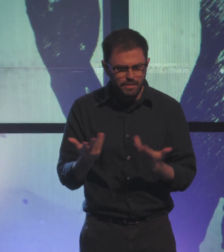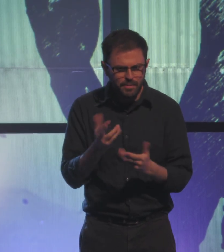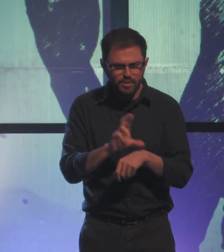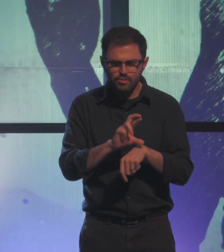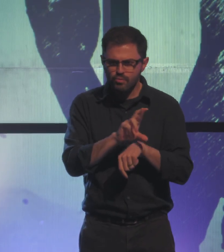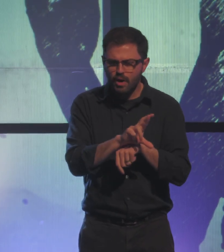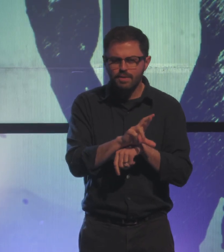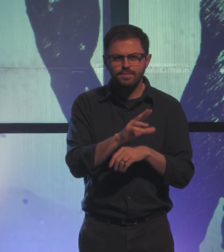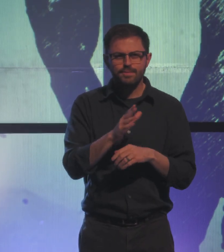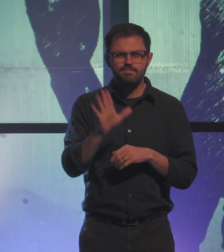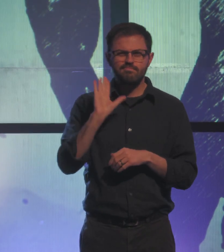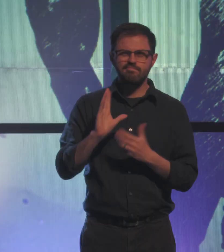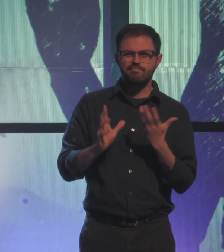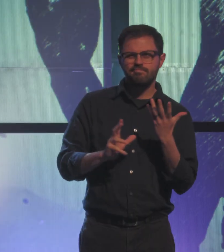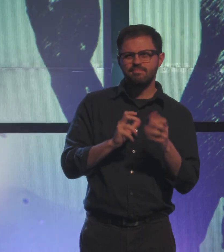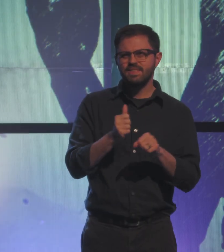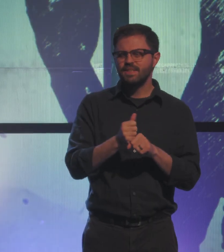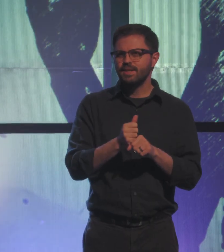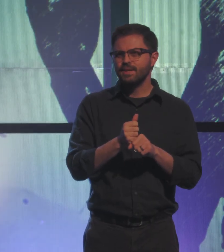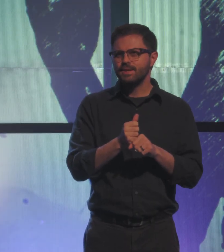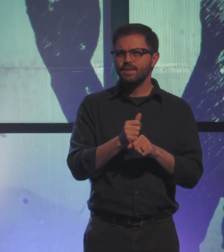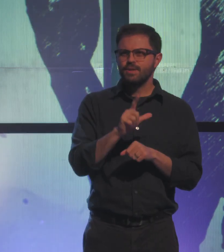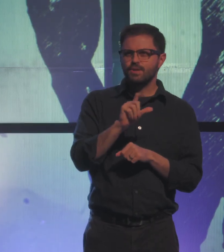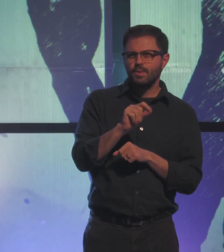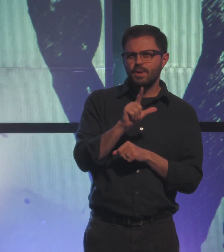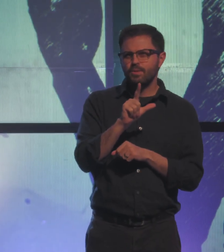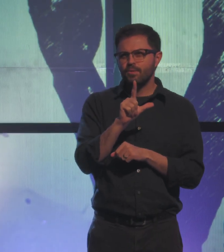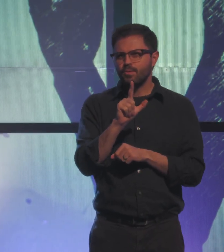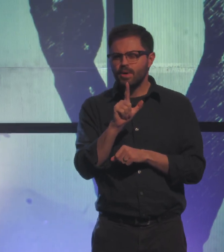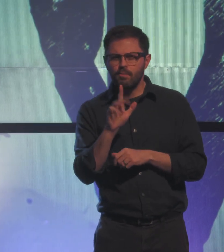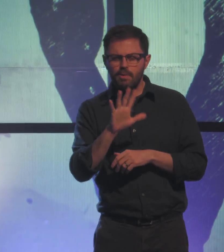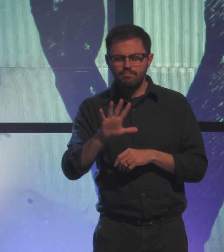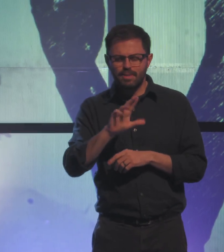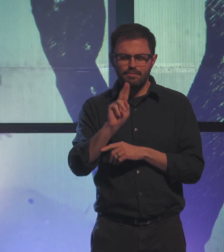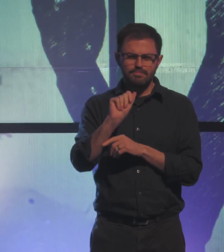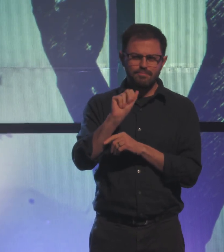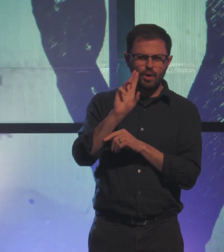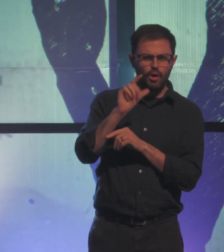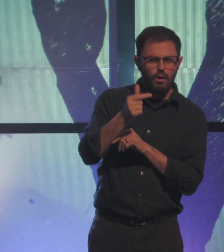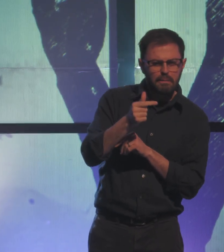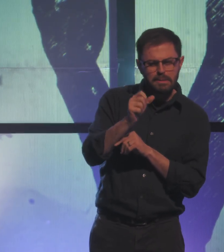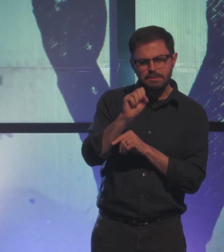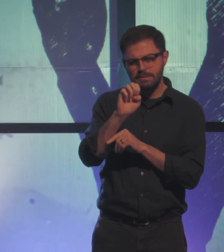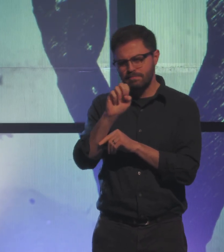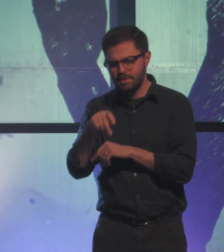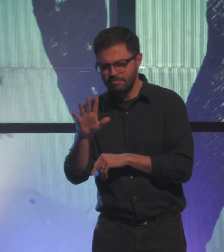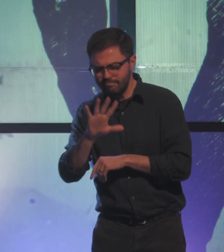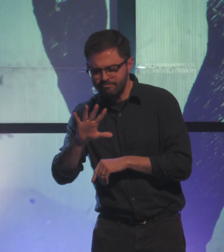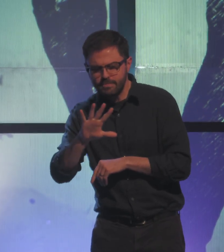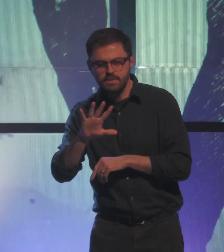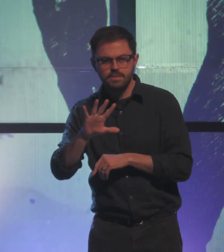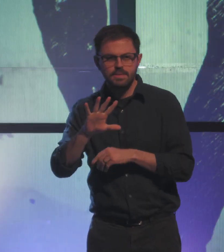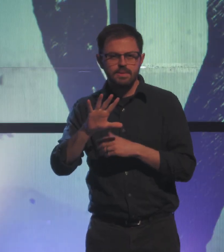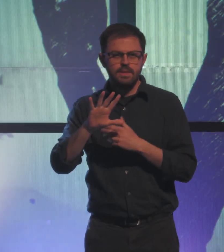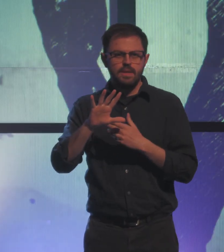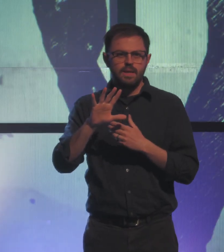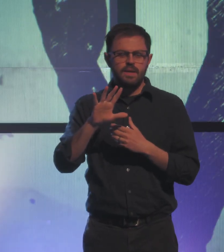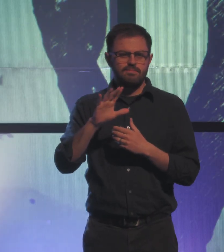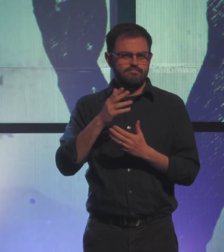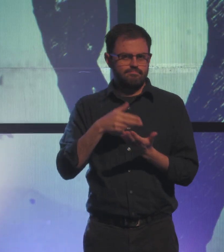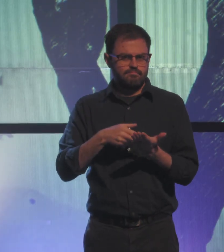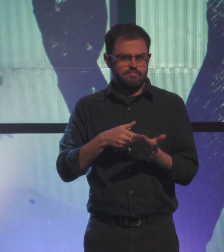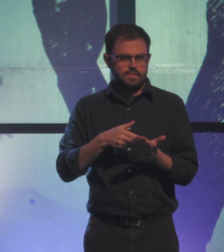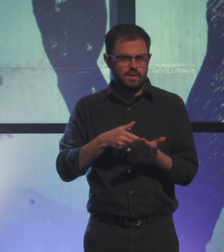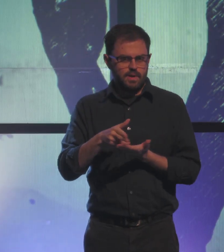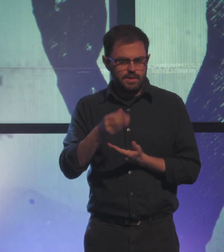late 2021, I think it was like August, September, I'm not really sure. And if I'm being honest, I walked in my very